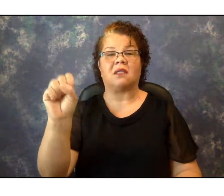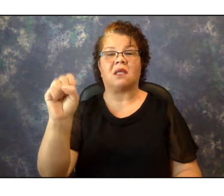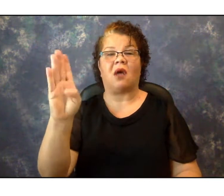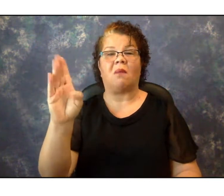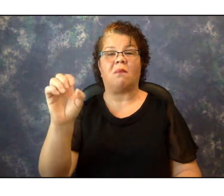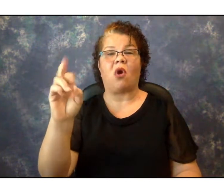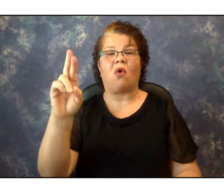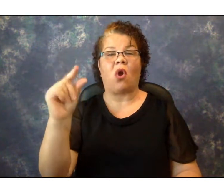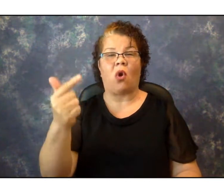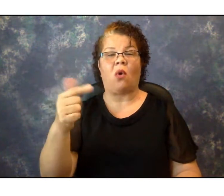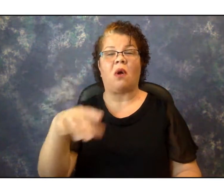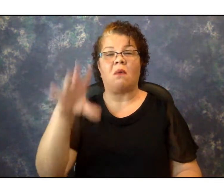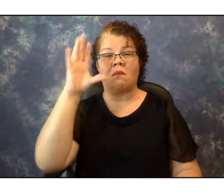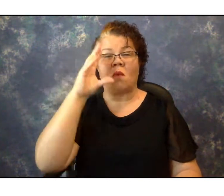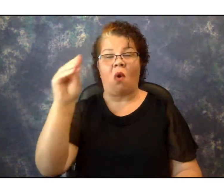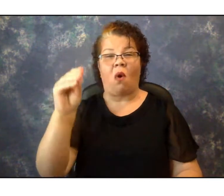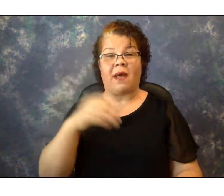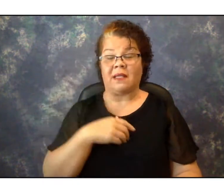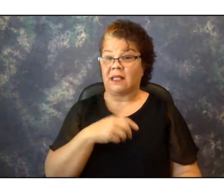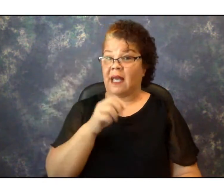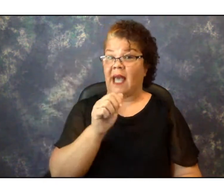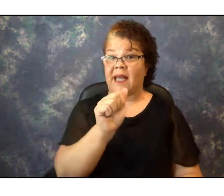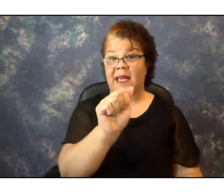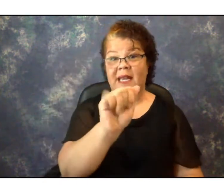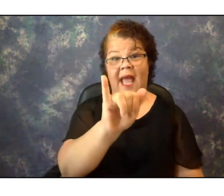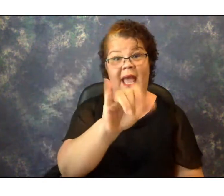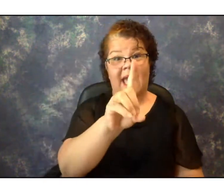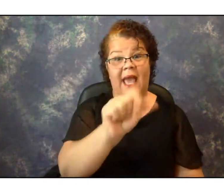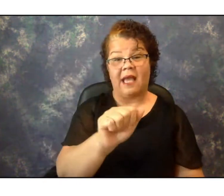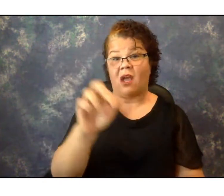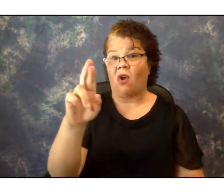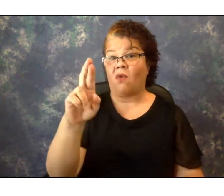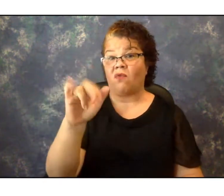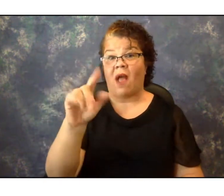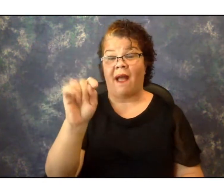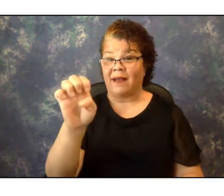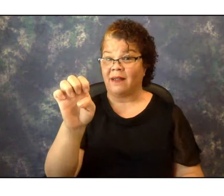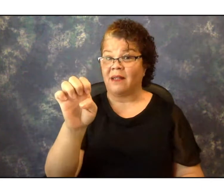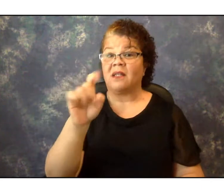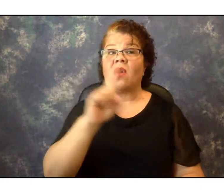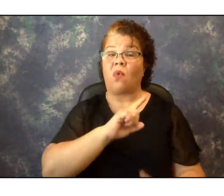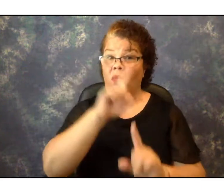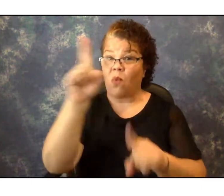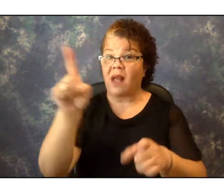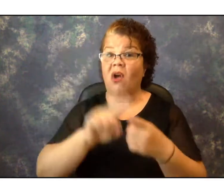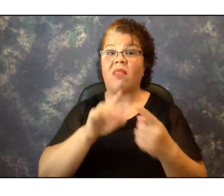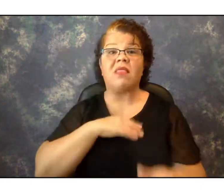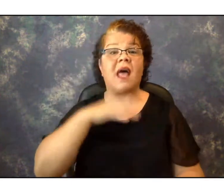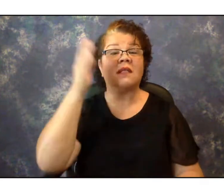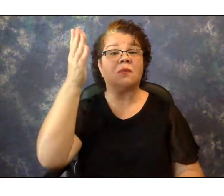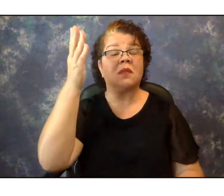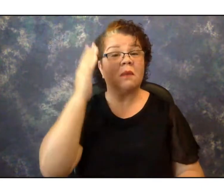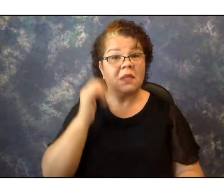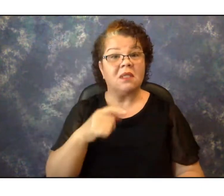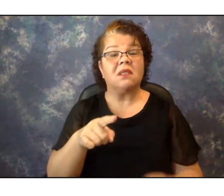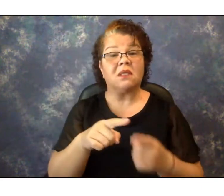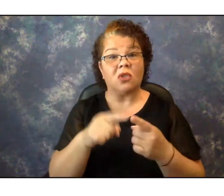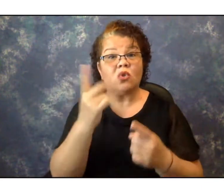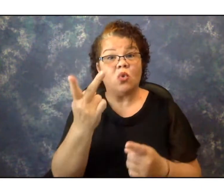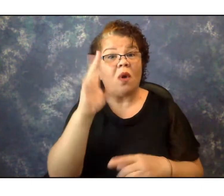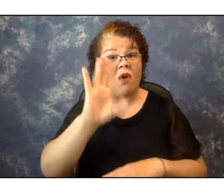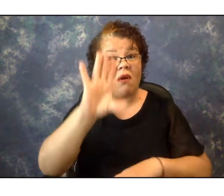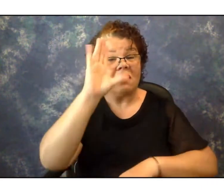Wright, went on that public speaking tour because two of her boys were among those Scott Boy boys. We can go to